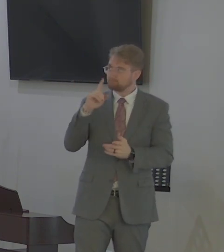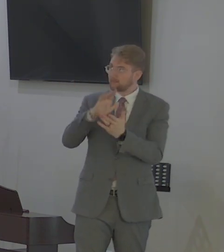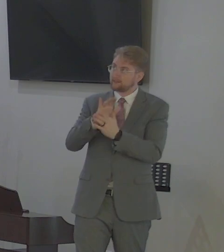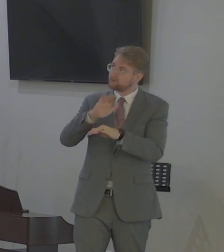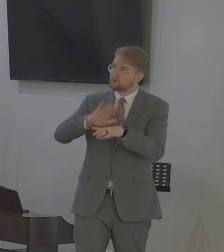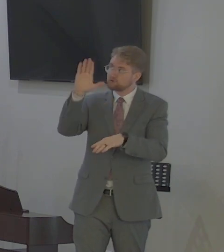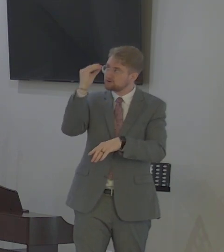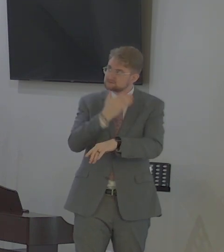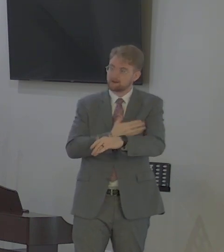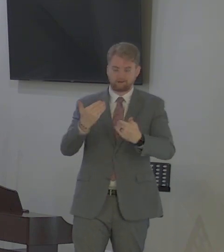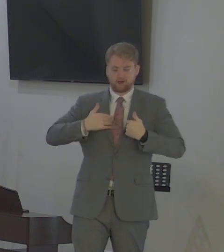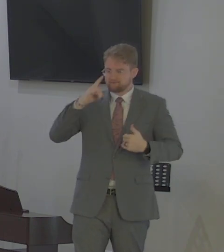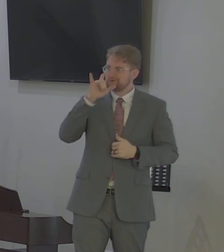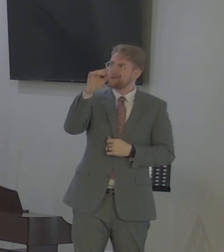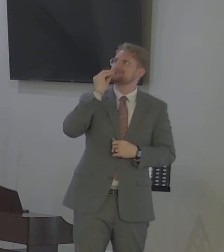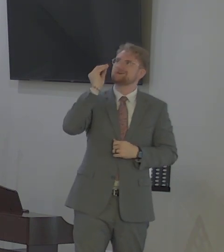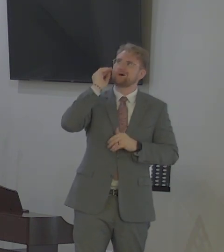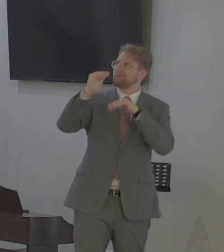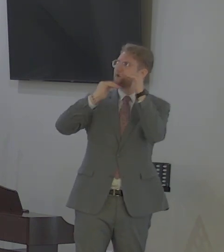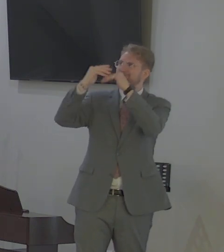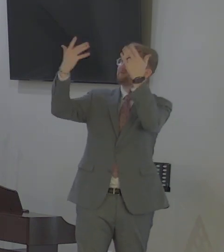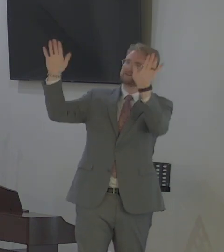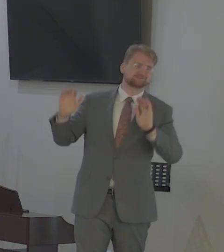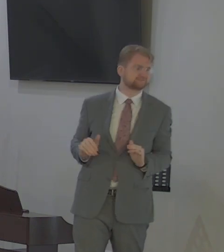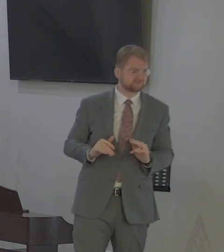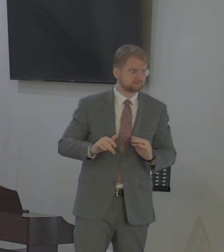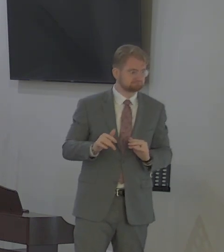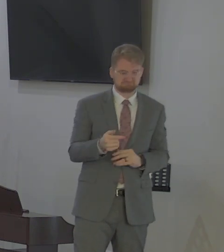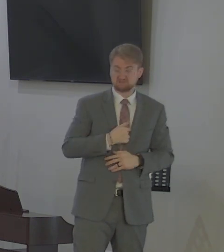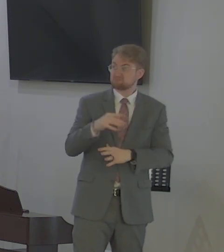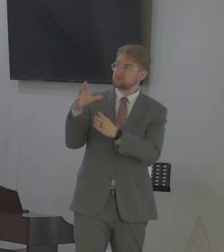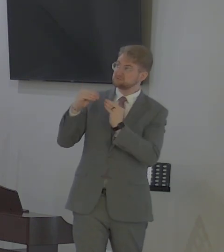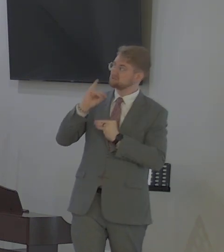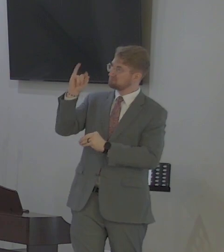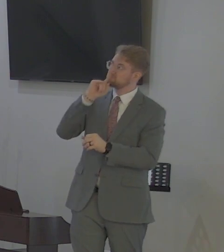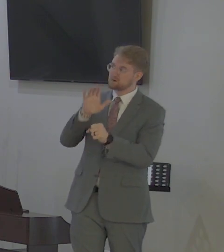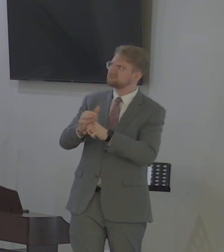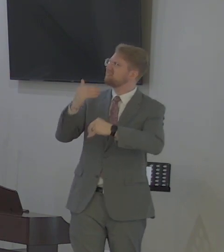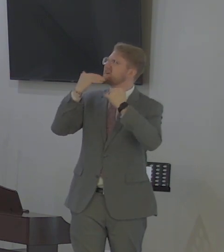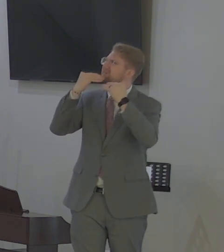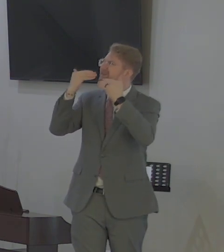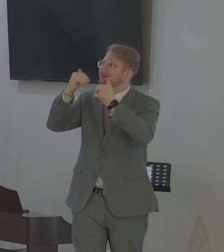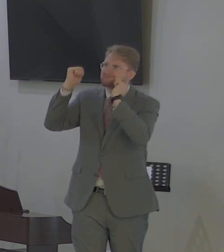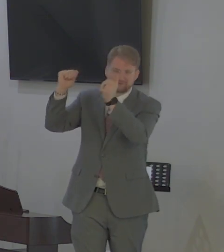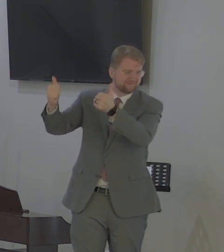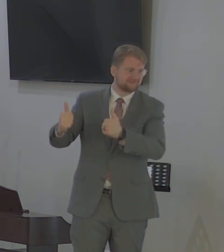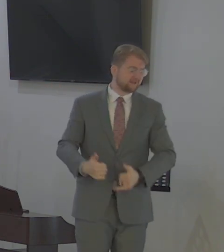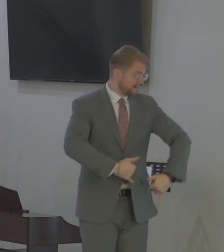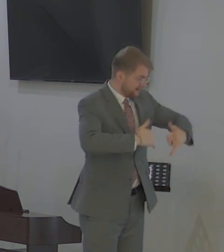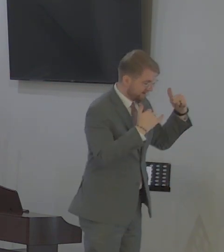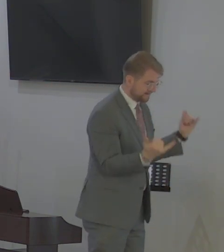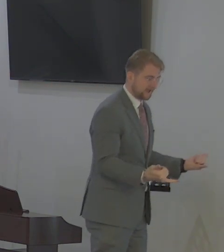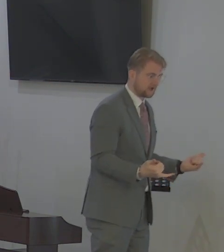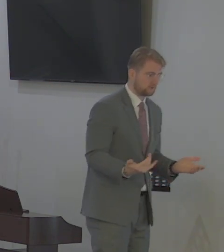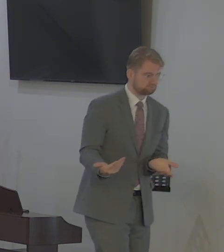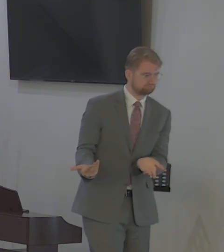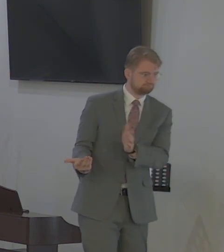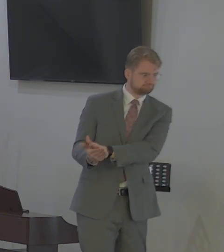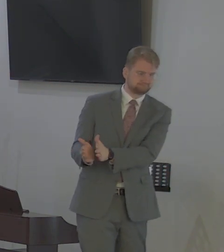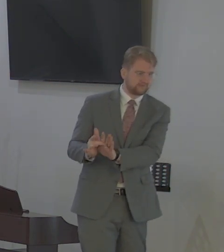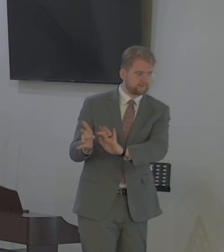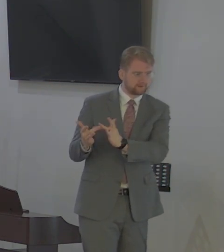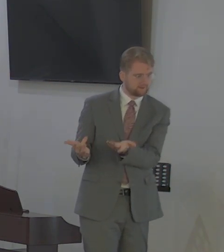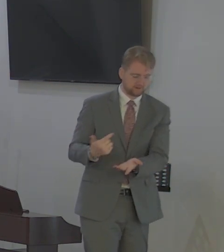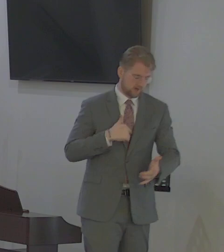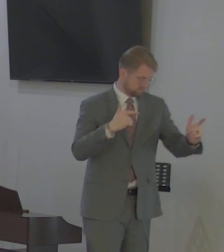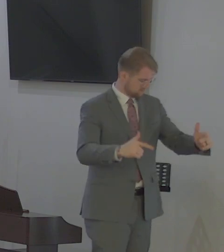an everlasting home in heaven. Now, I'm going to claim that promise. I'm going to hang on to that. But what I'm going to do now, God, is close this thing, and I'm